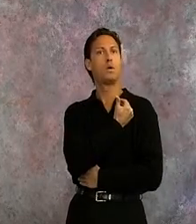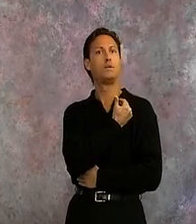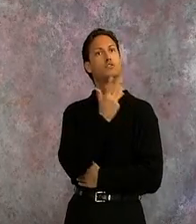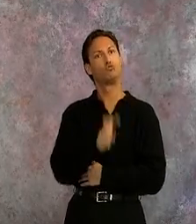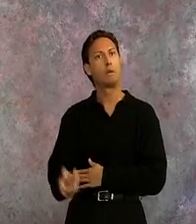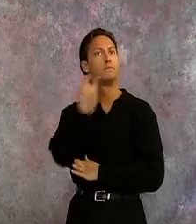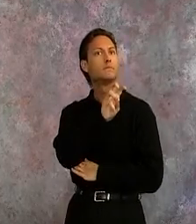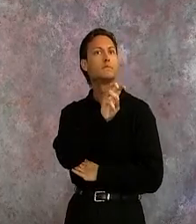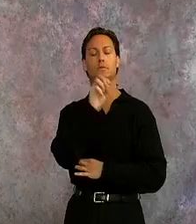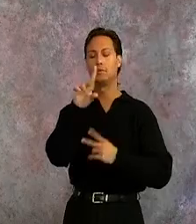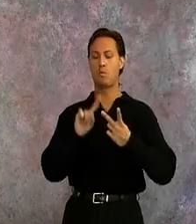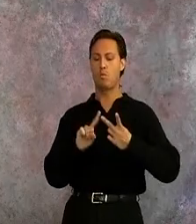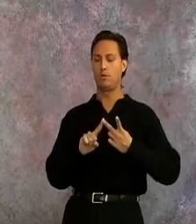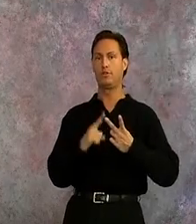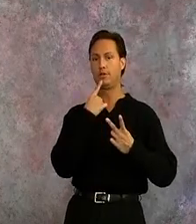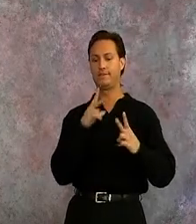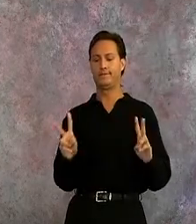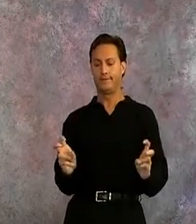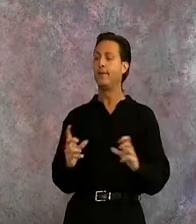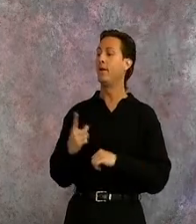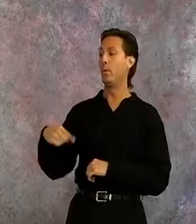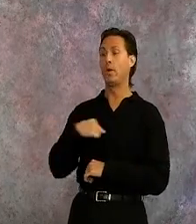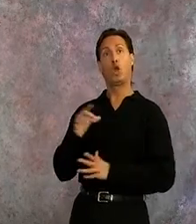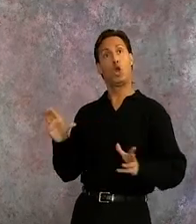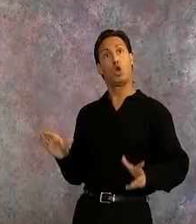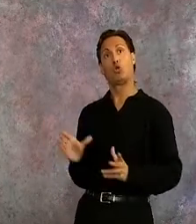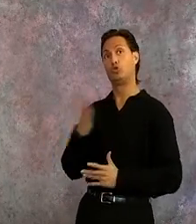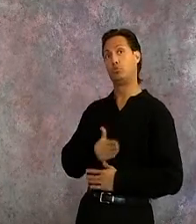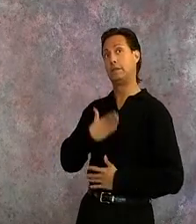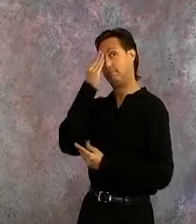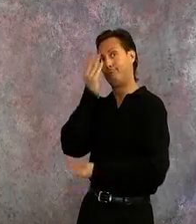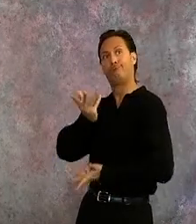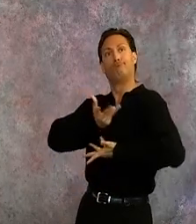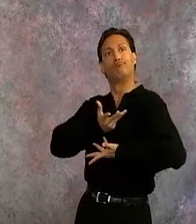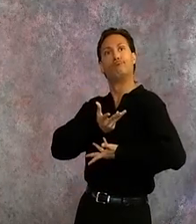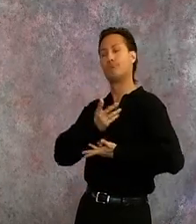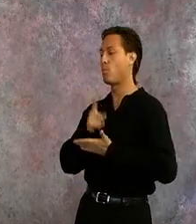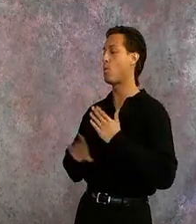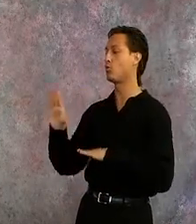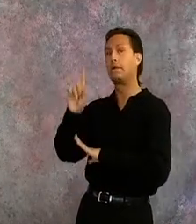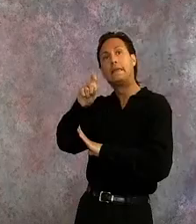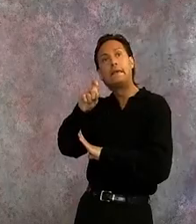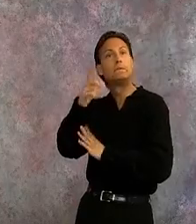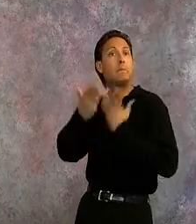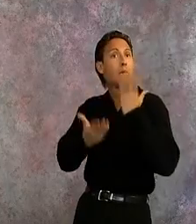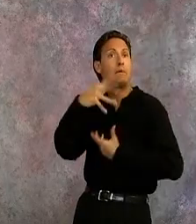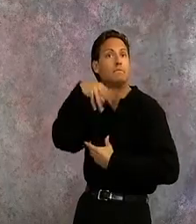wilderness trips. We'd encourage you to let us know in advance what some of your needs might be and some